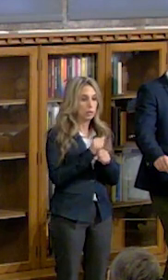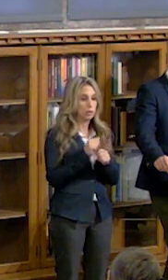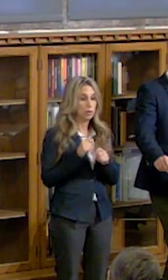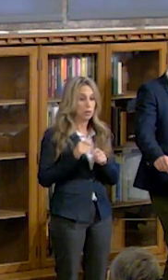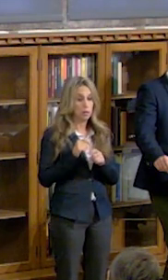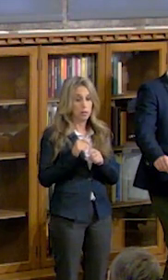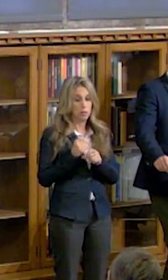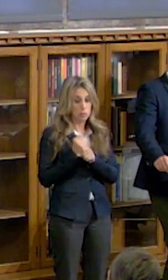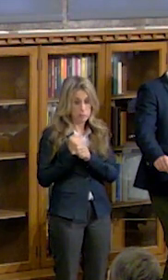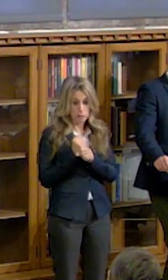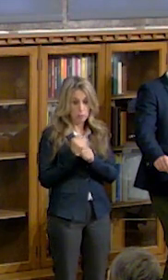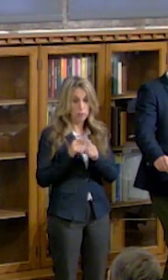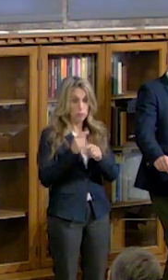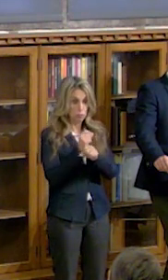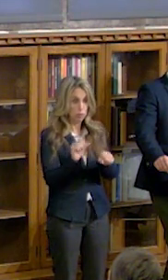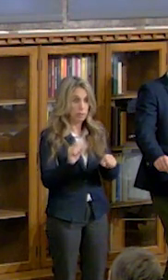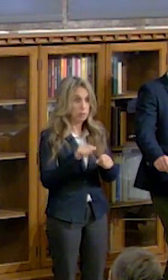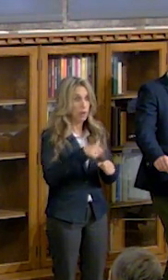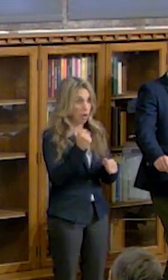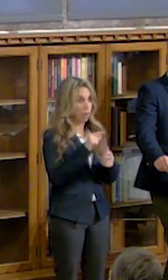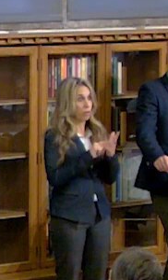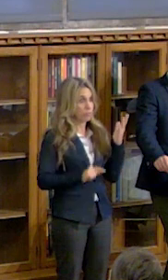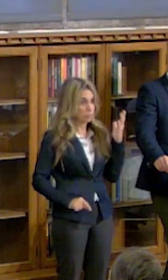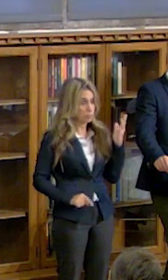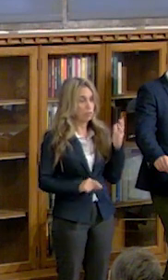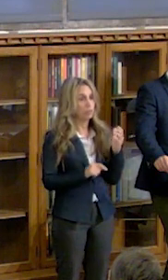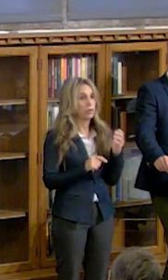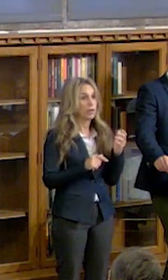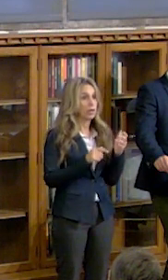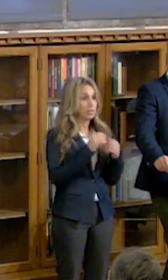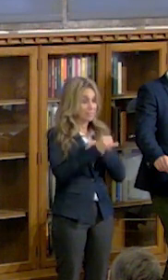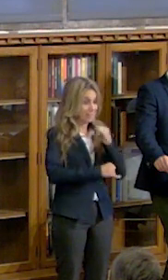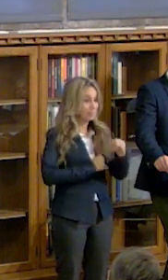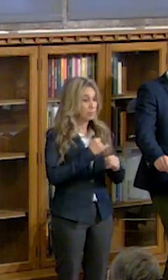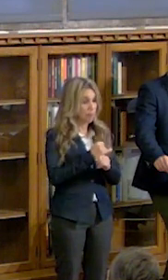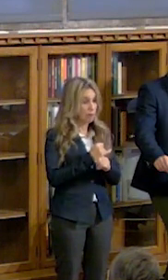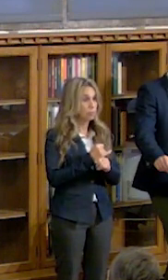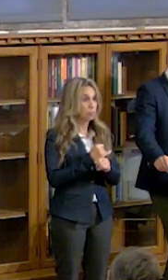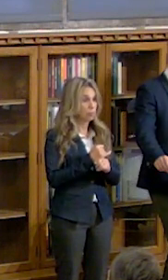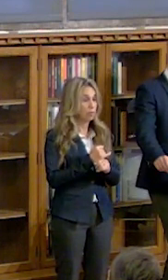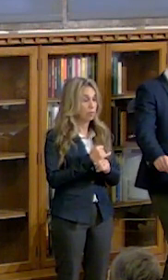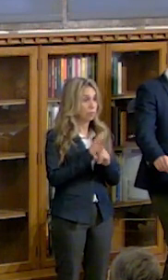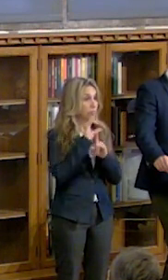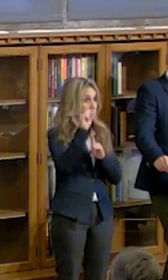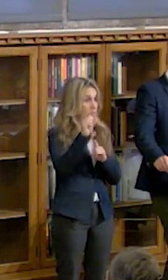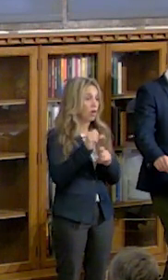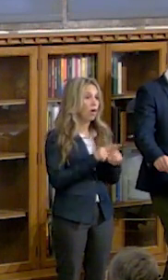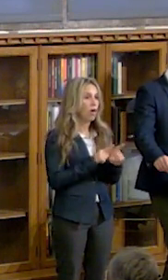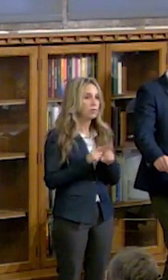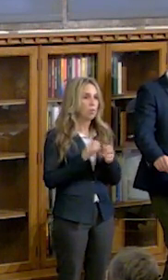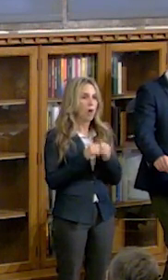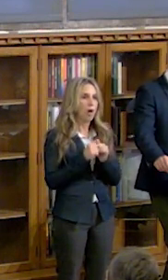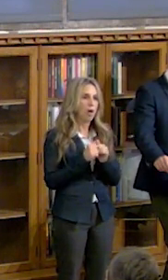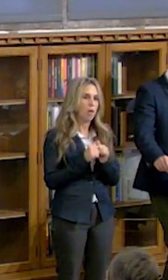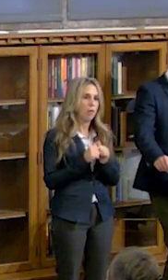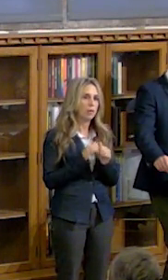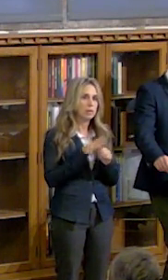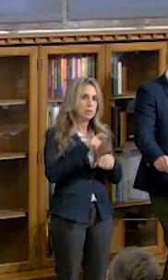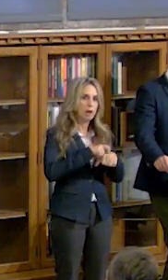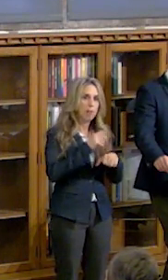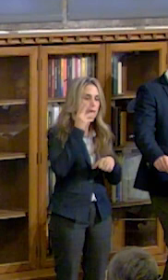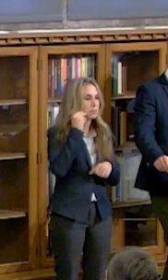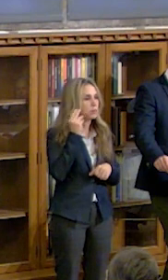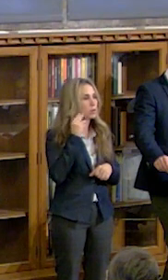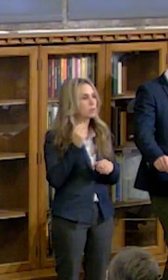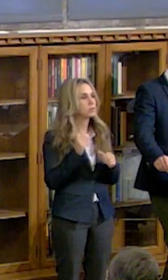Freedom teaches us to think about race and racism as fundamentally International phenomenon but it is also because of the way his time and experiences in the